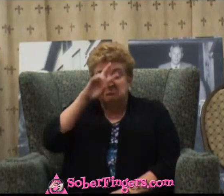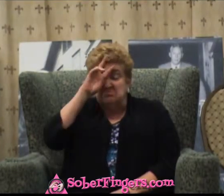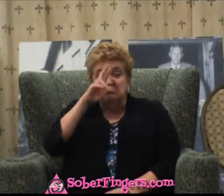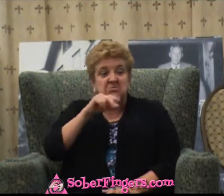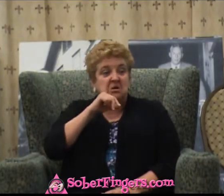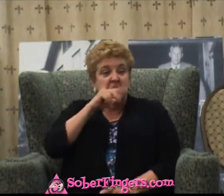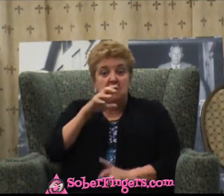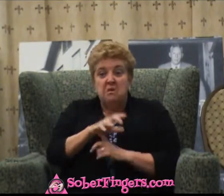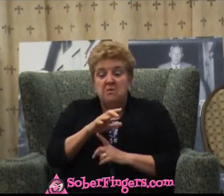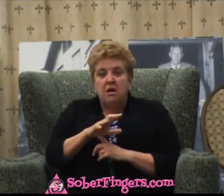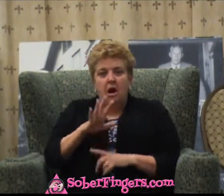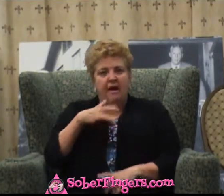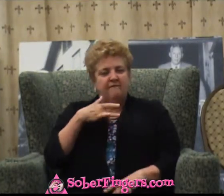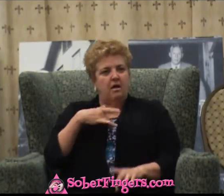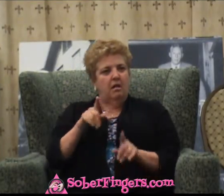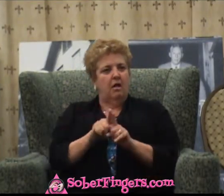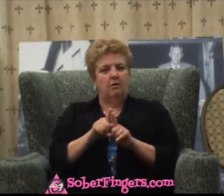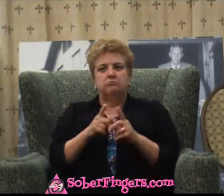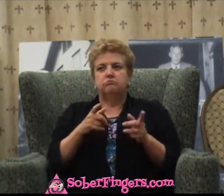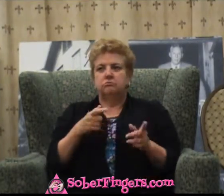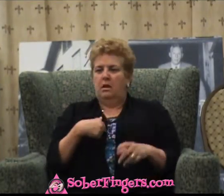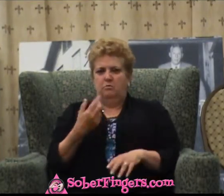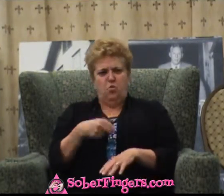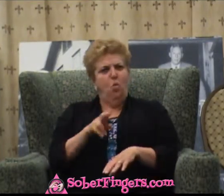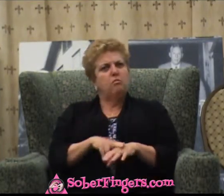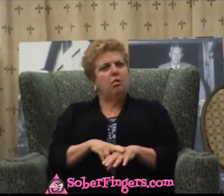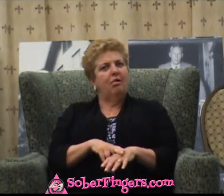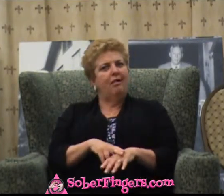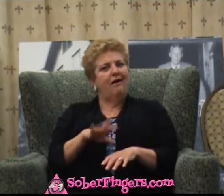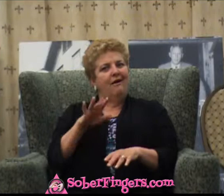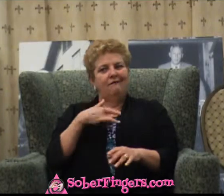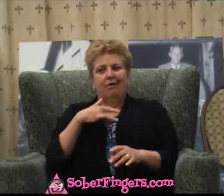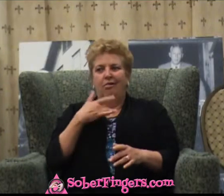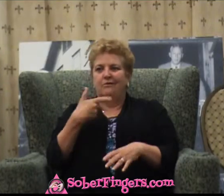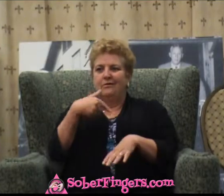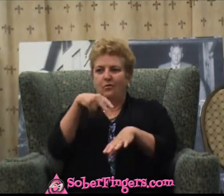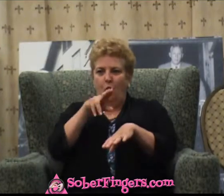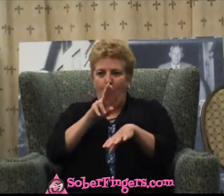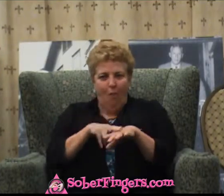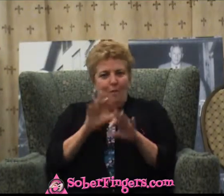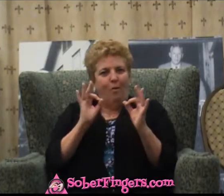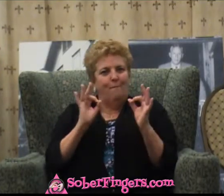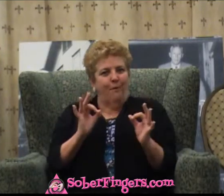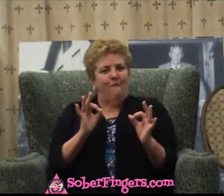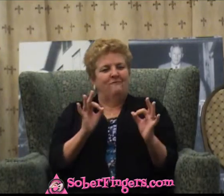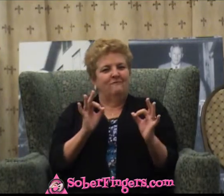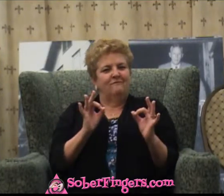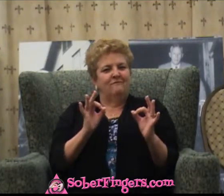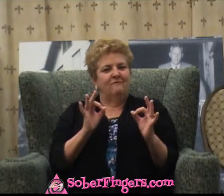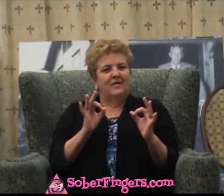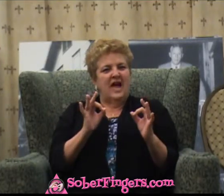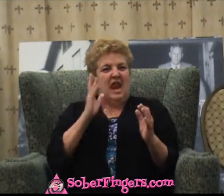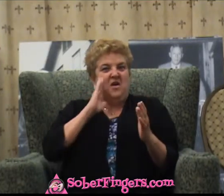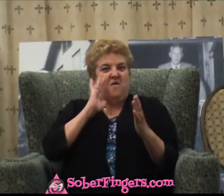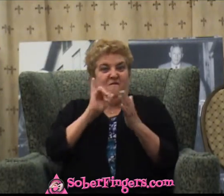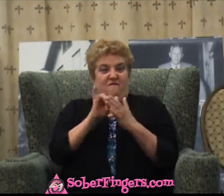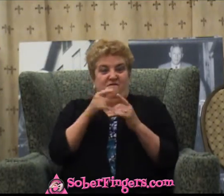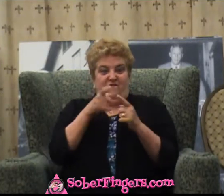I felt normal. I felt normal. And I knew from that very moment in time that I'd found my answer, I'd found